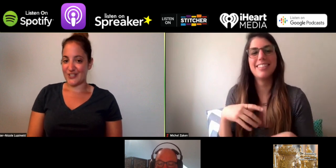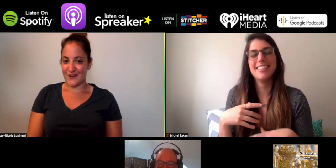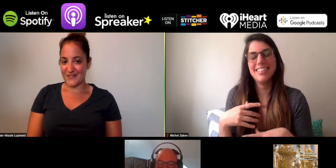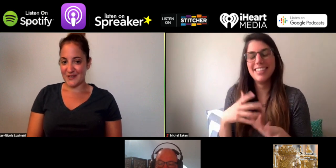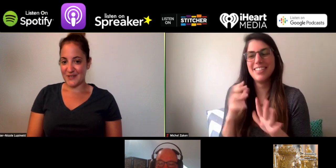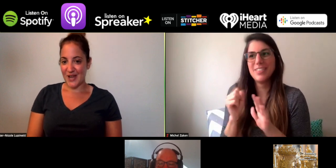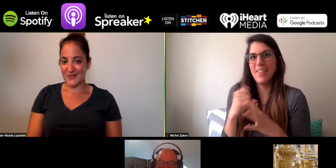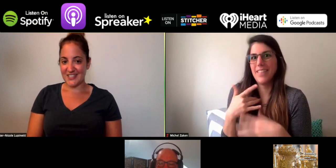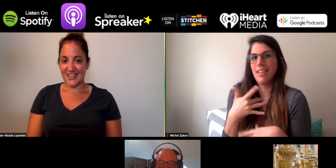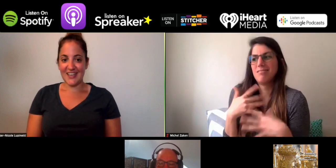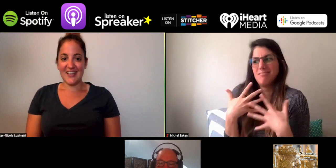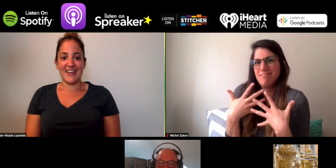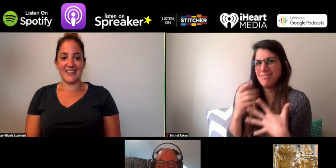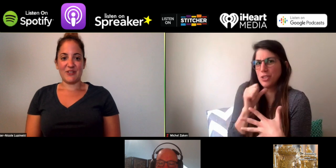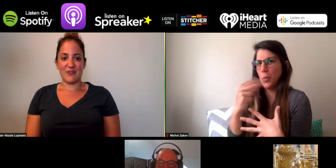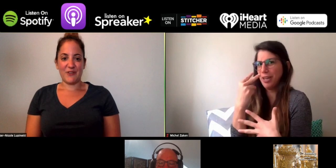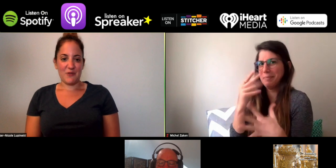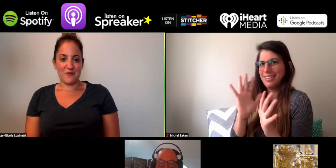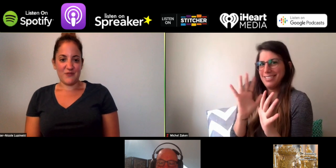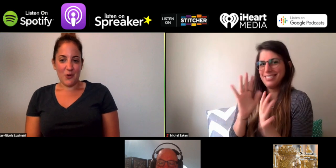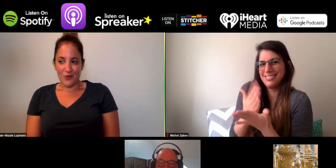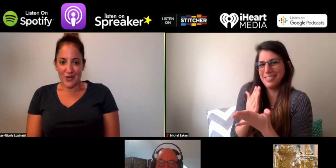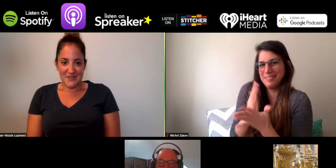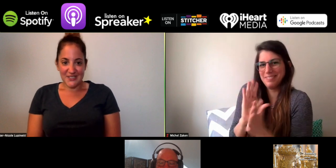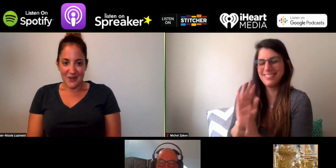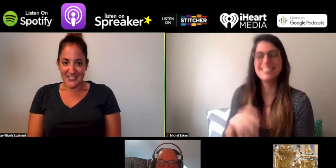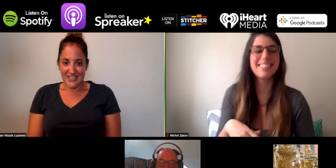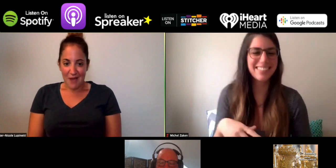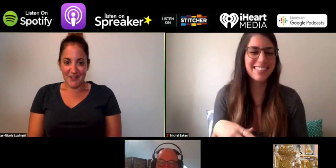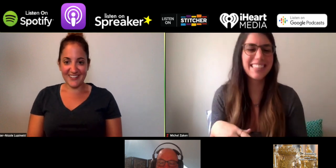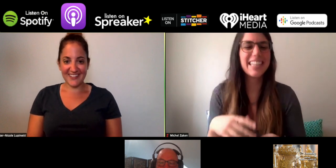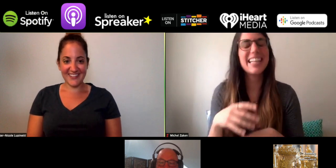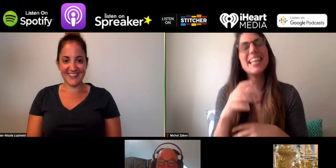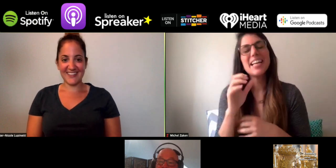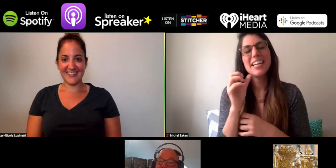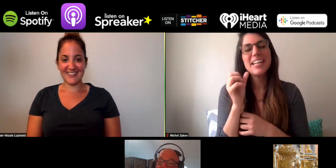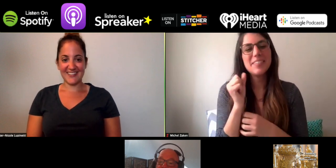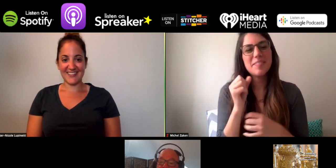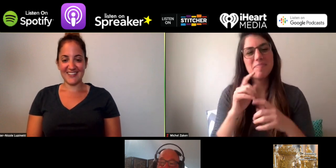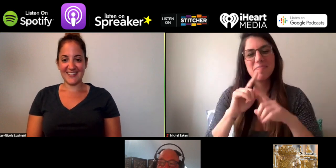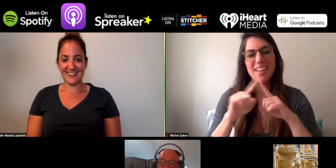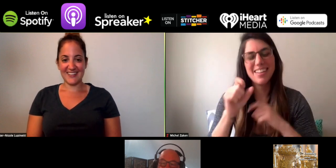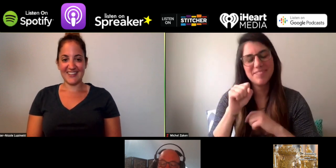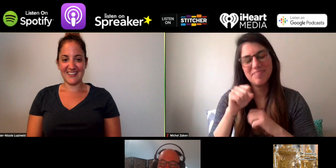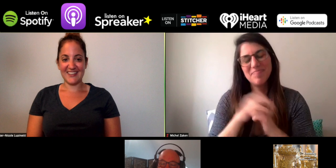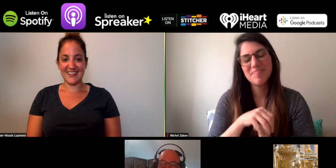more reserved sometimes. And so they feel like, don't look at me so much. Stop.